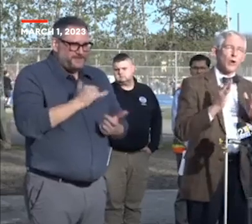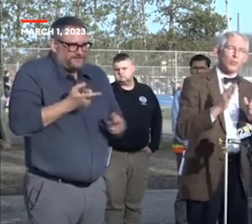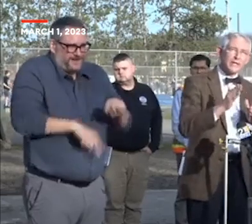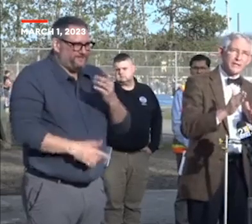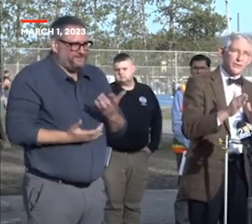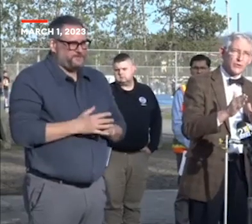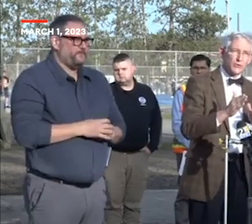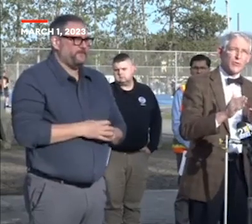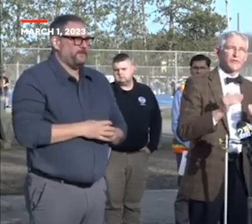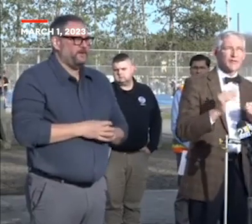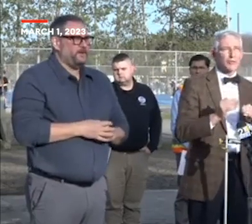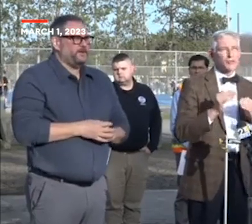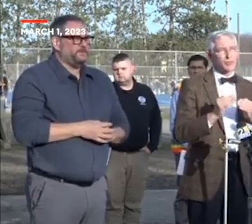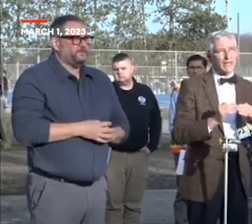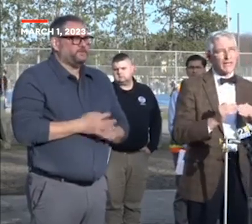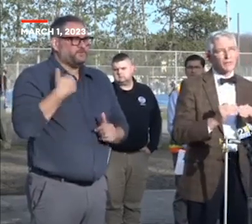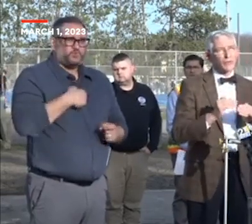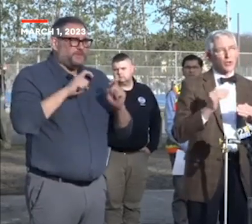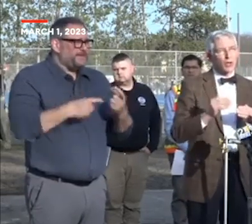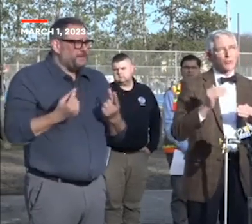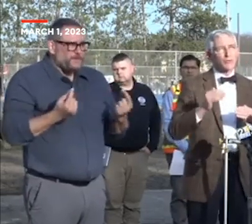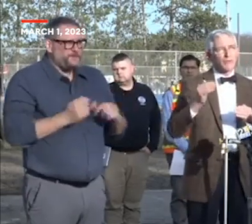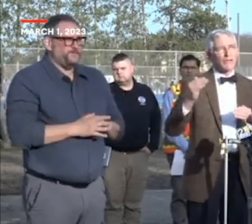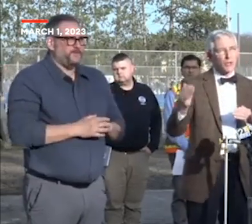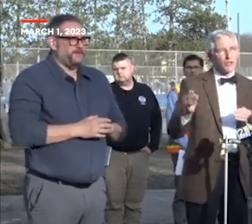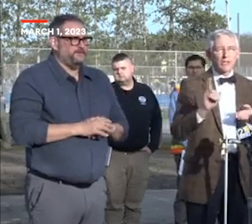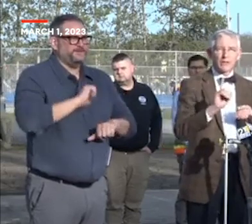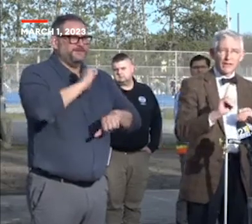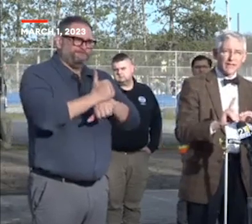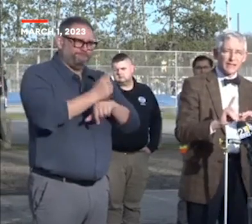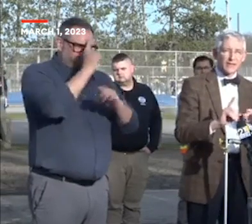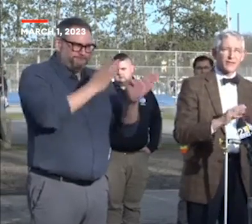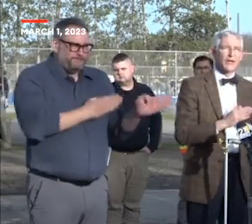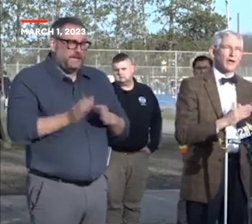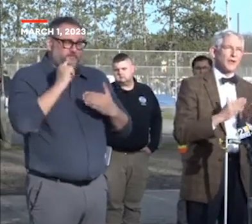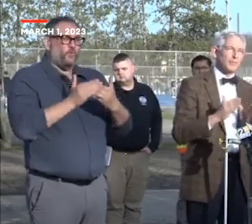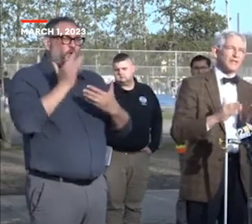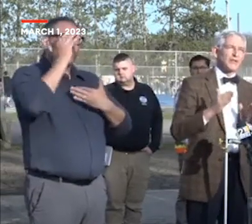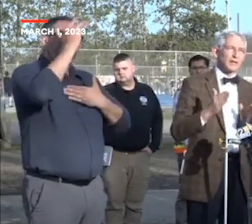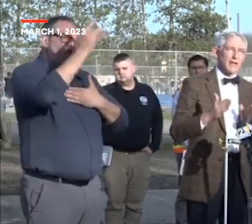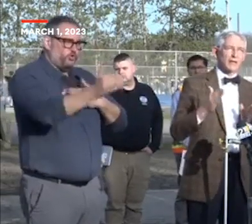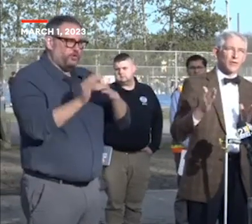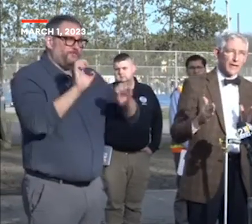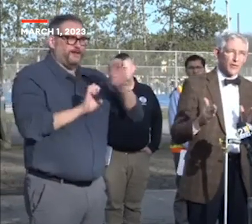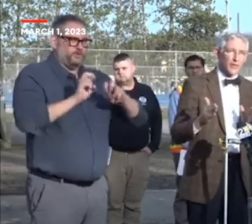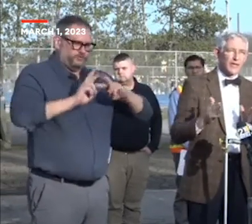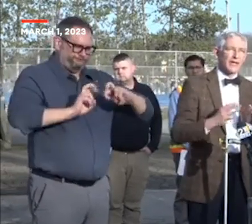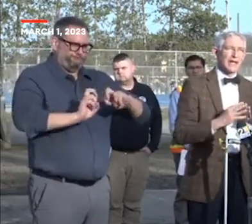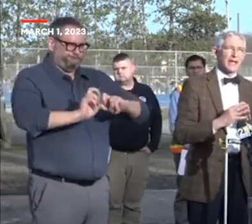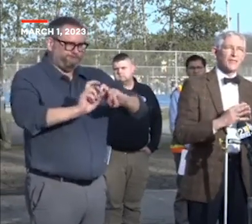So what we need to do is establish a plan for long-term evaluation in the context of their baseline medical